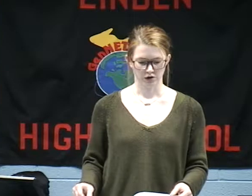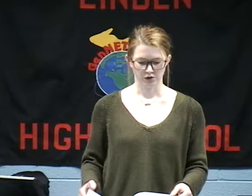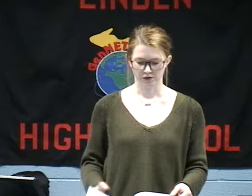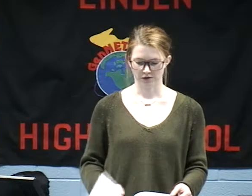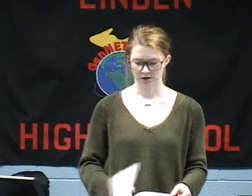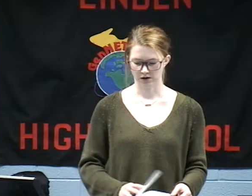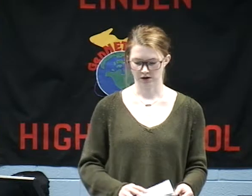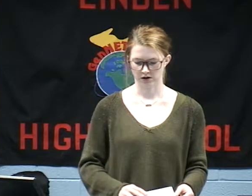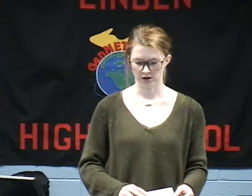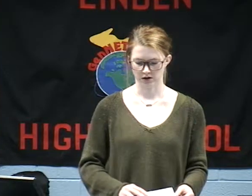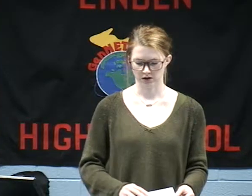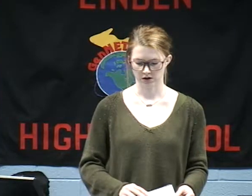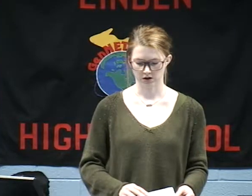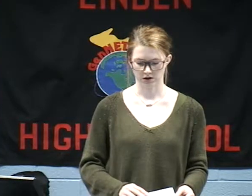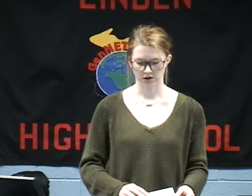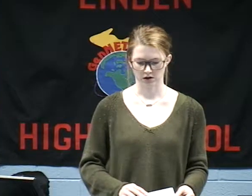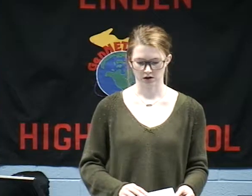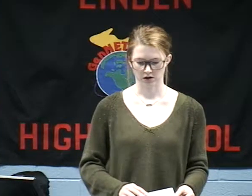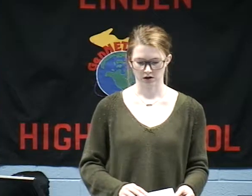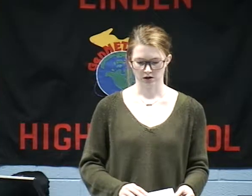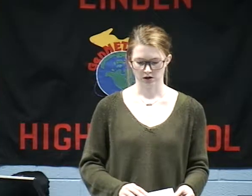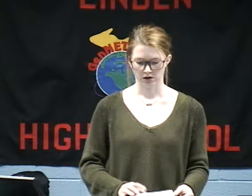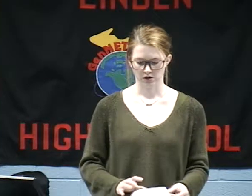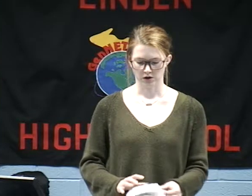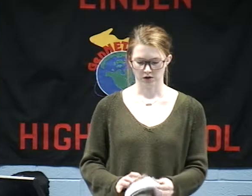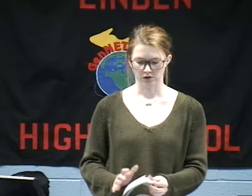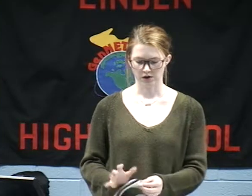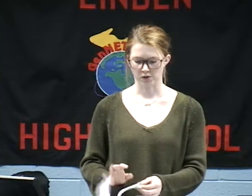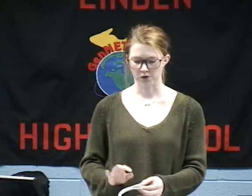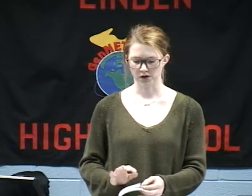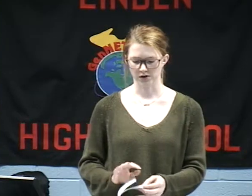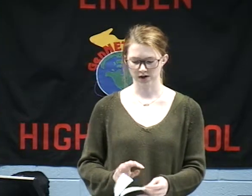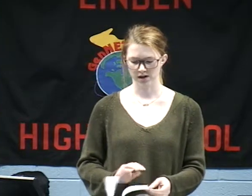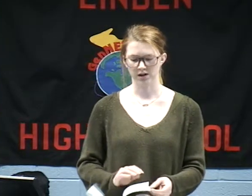We really need to go to that unit quick. Wait, what'd you say?